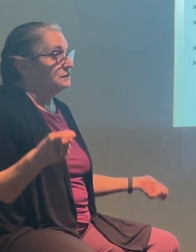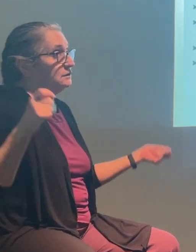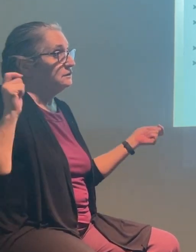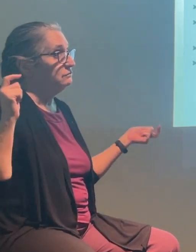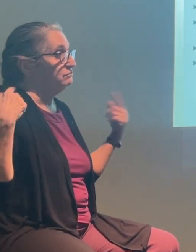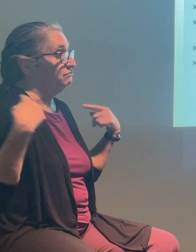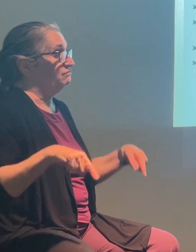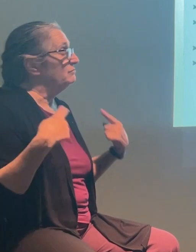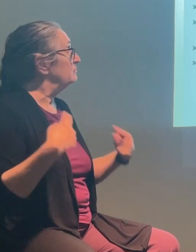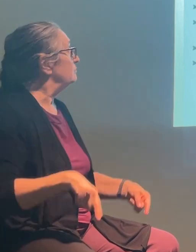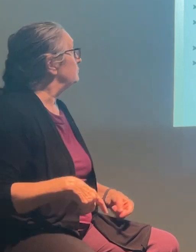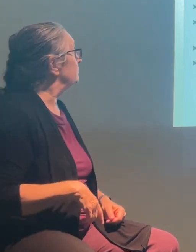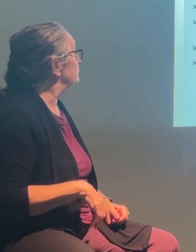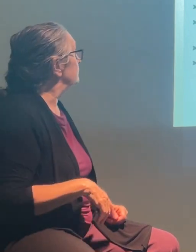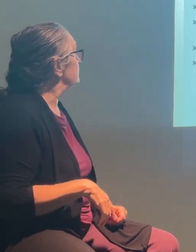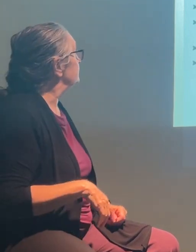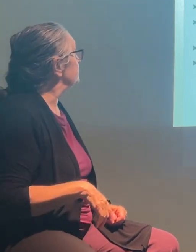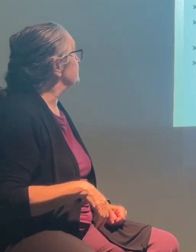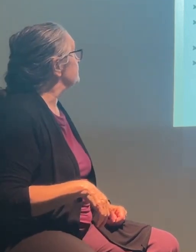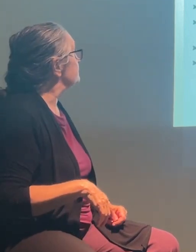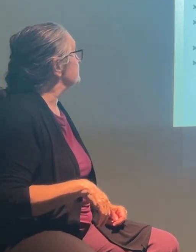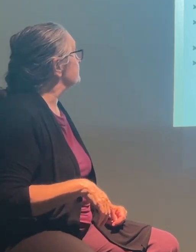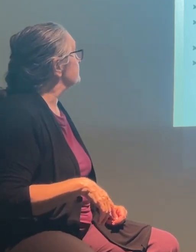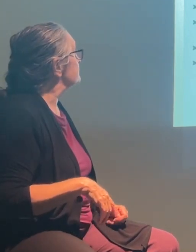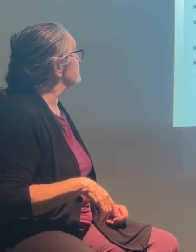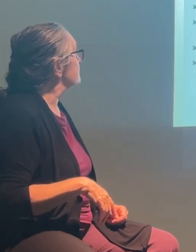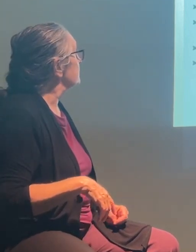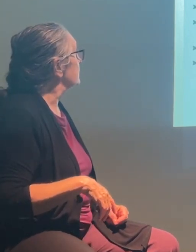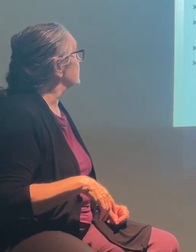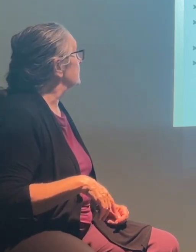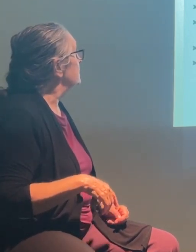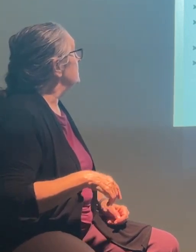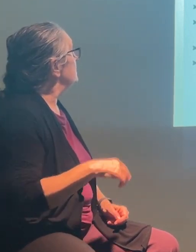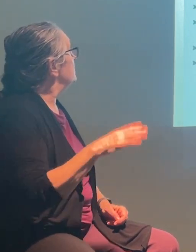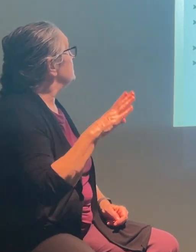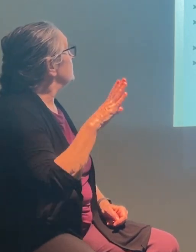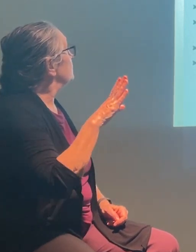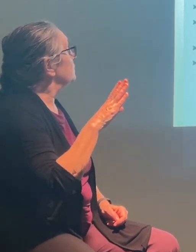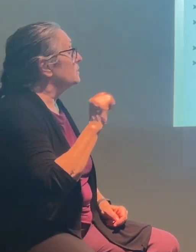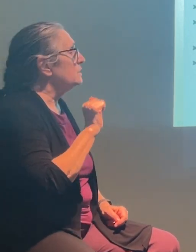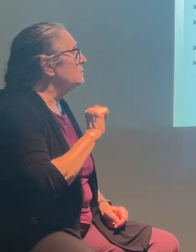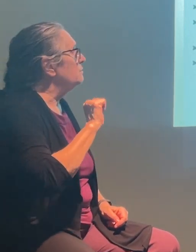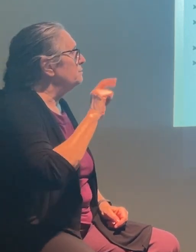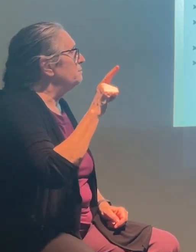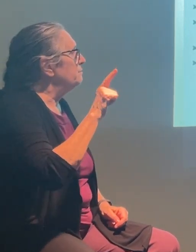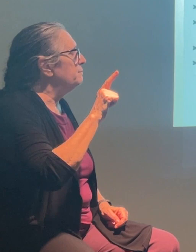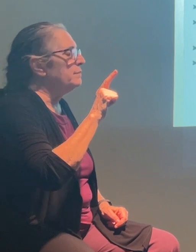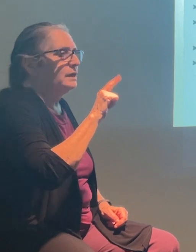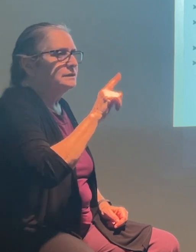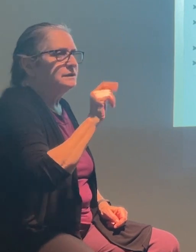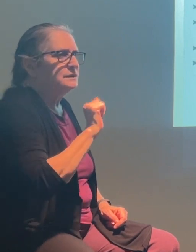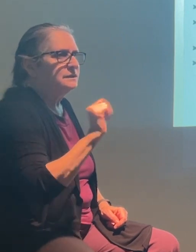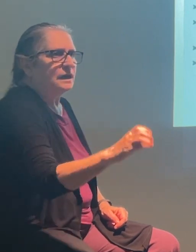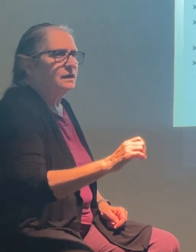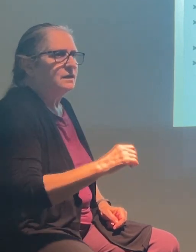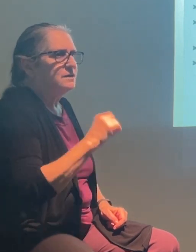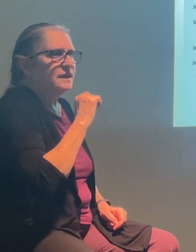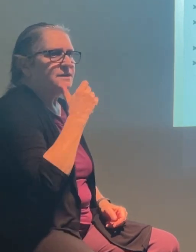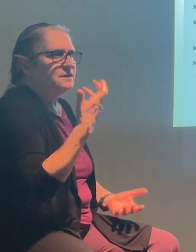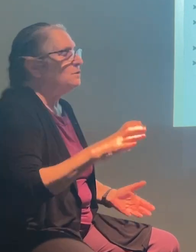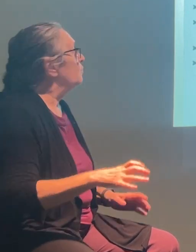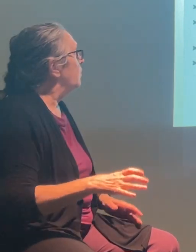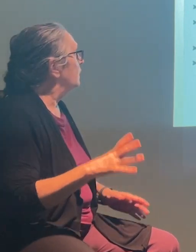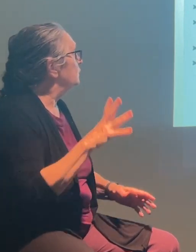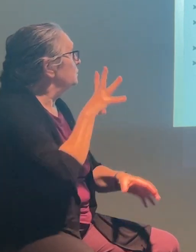the abstracted appearance of Balzac displeased the society. They just did not want to put any dollar on